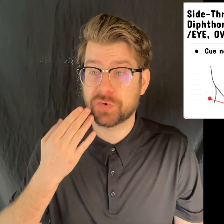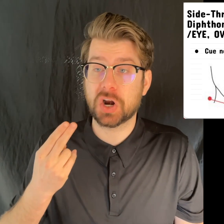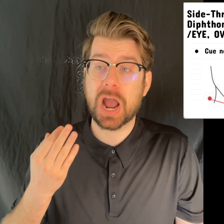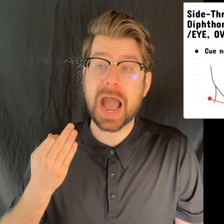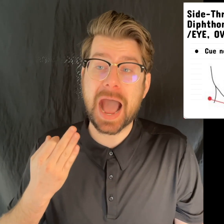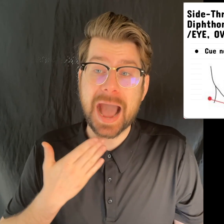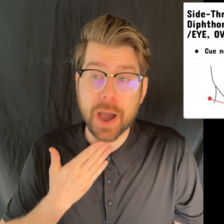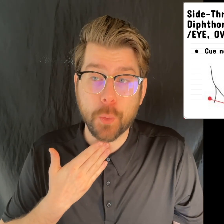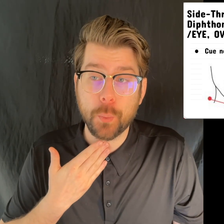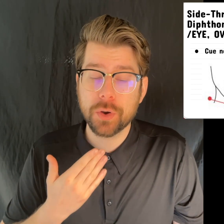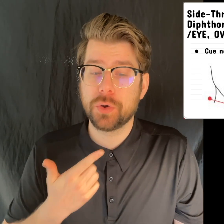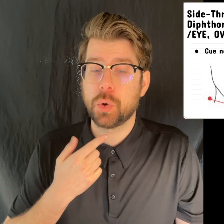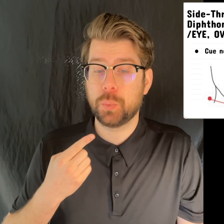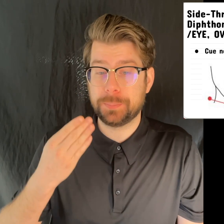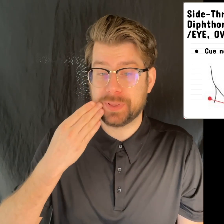for how would be